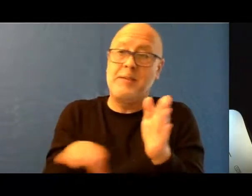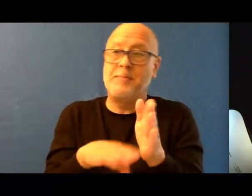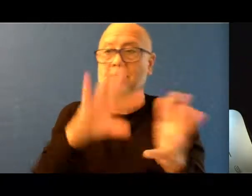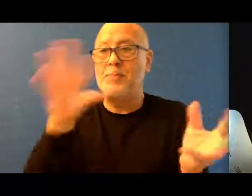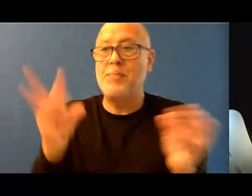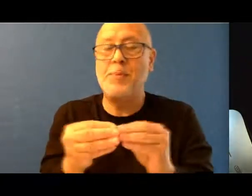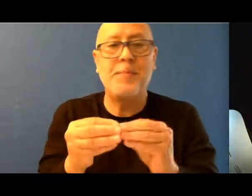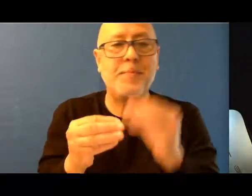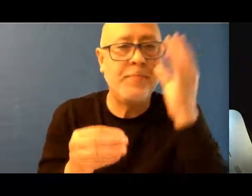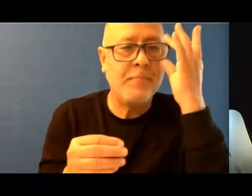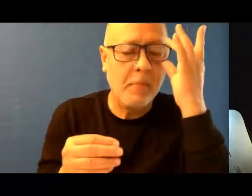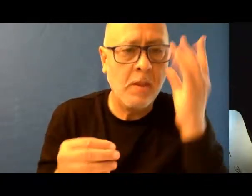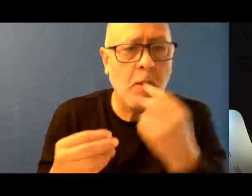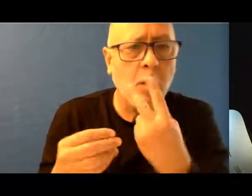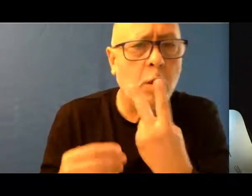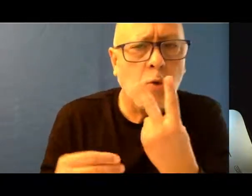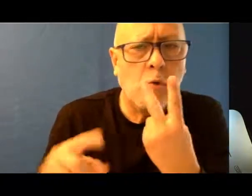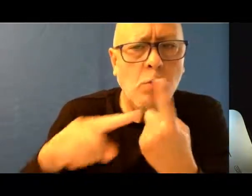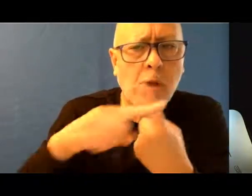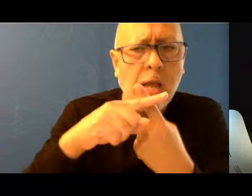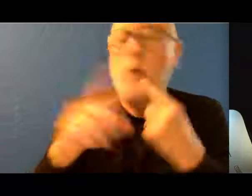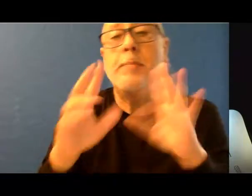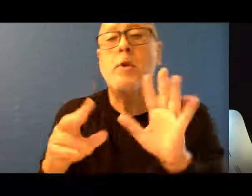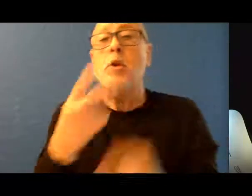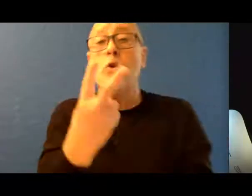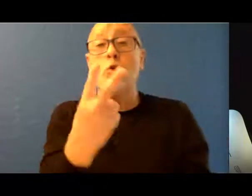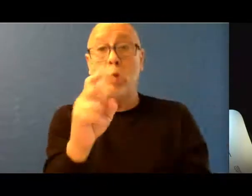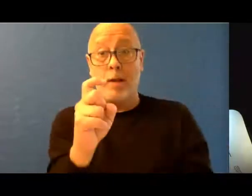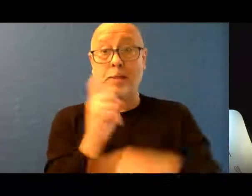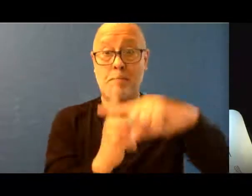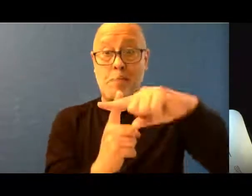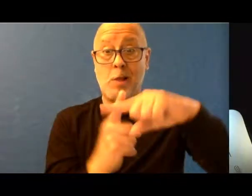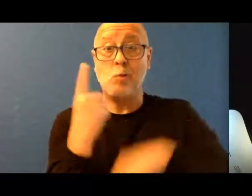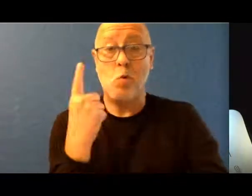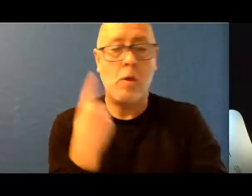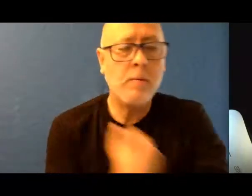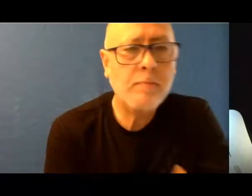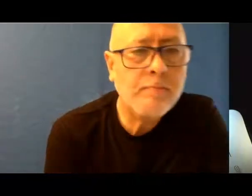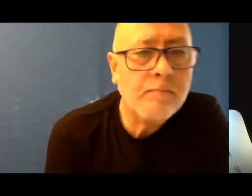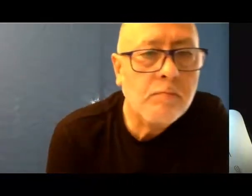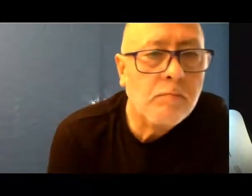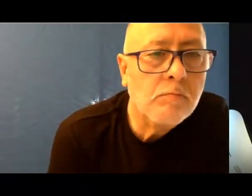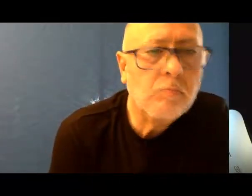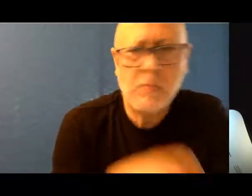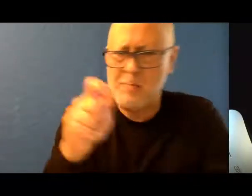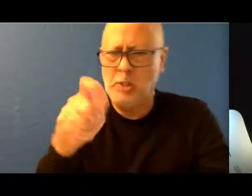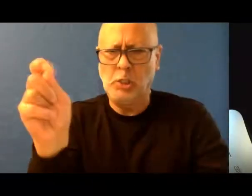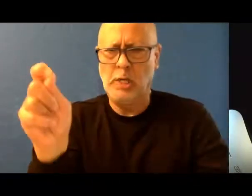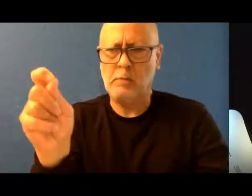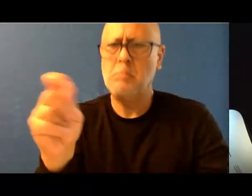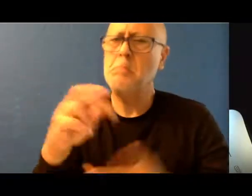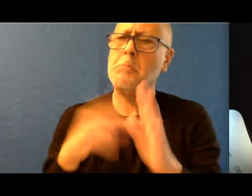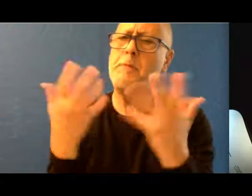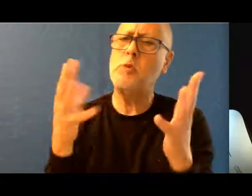So 2x plus 1. I'm going to put a check mark next to it just so I know I've used it.